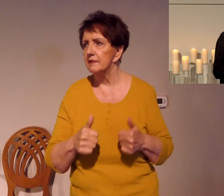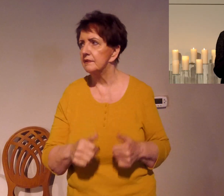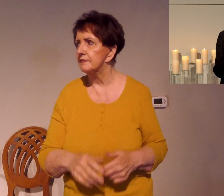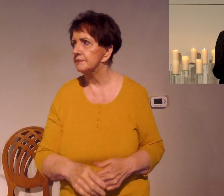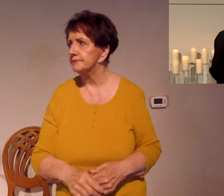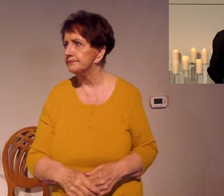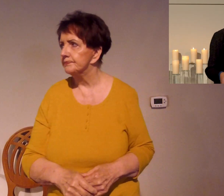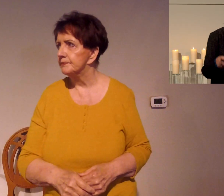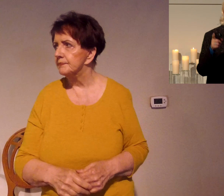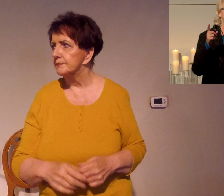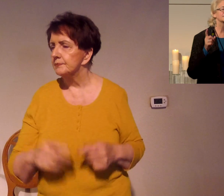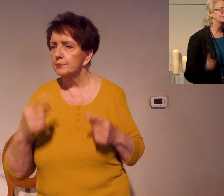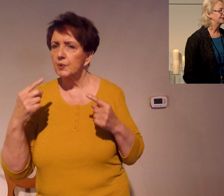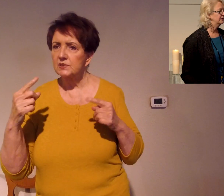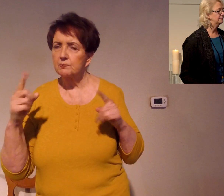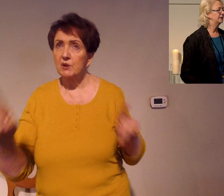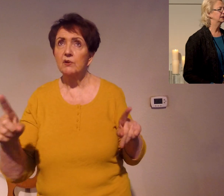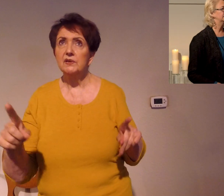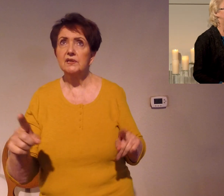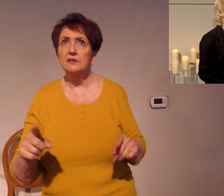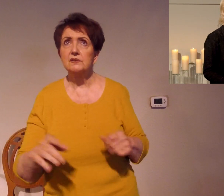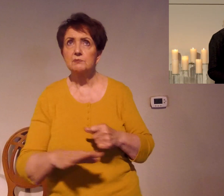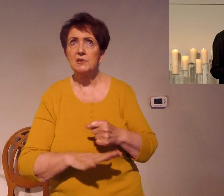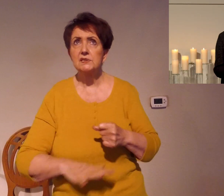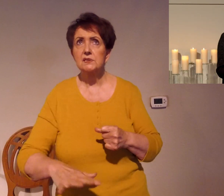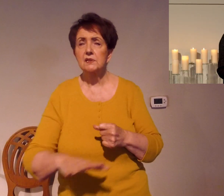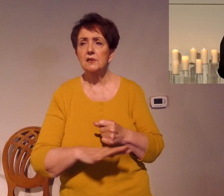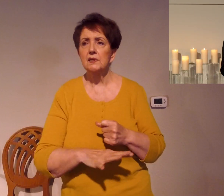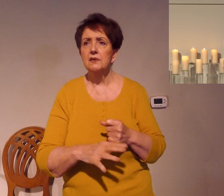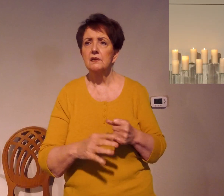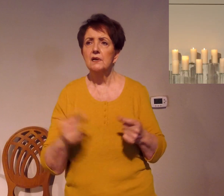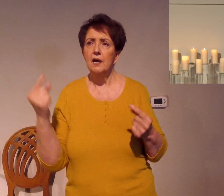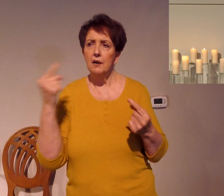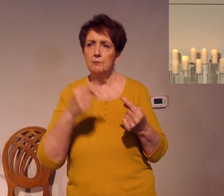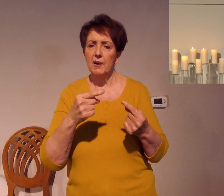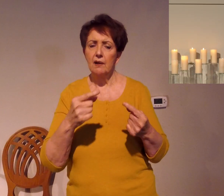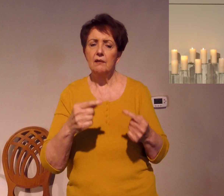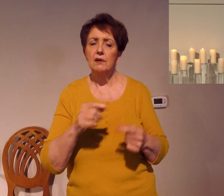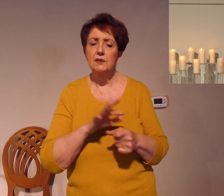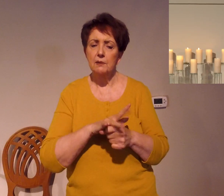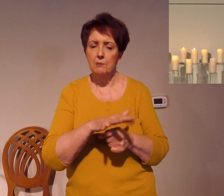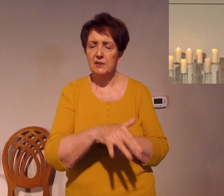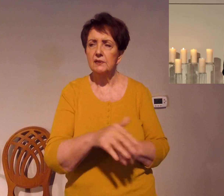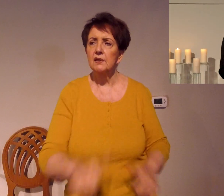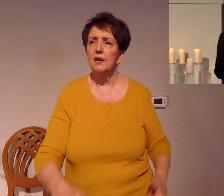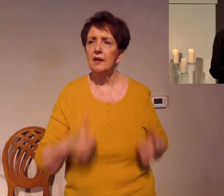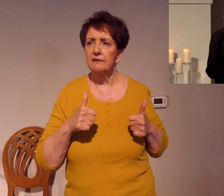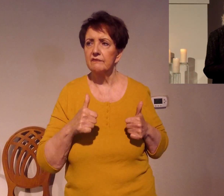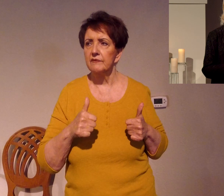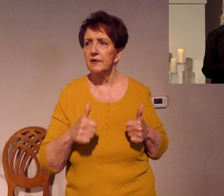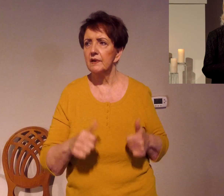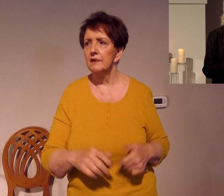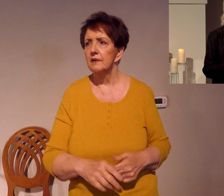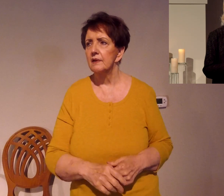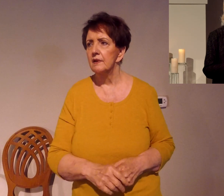living. Prosperity is fundamentally about an abundant life.